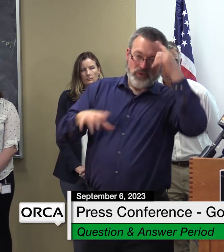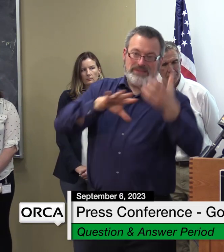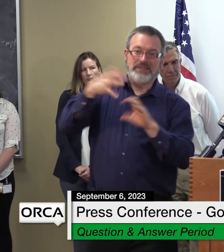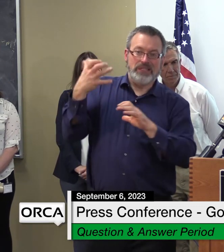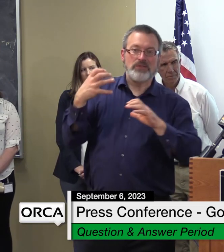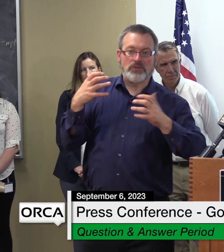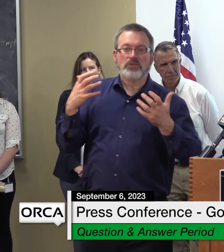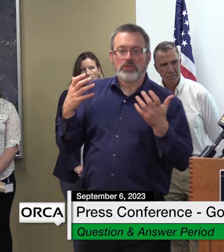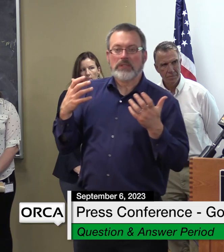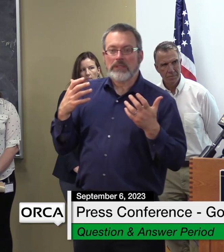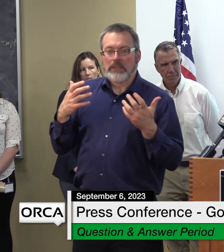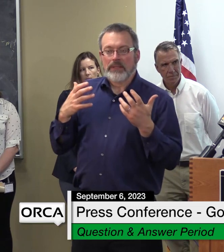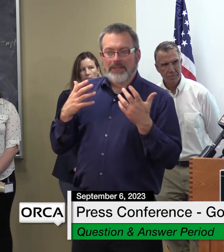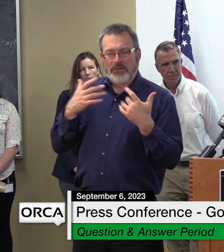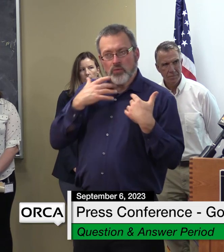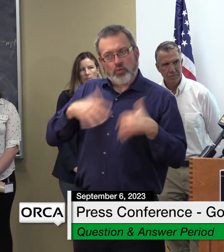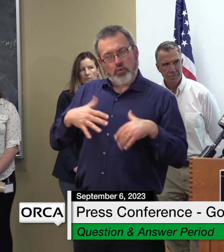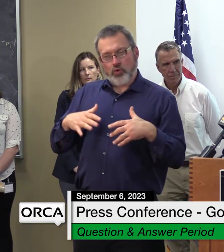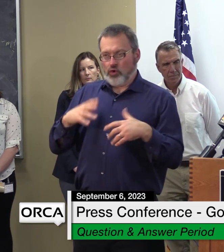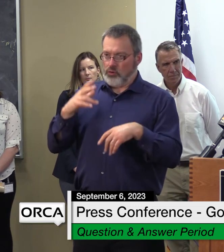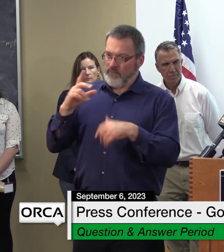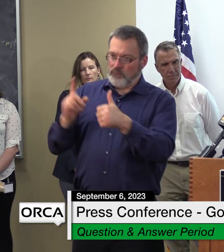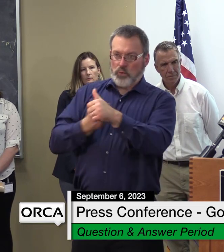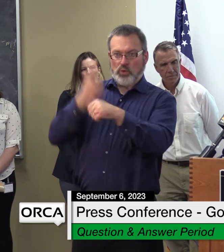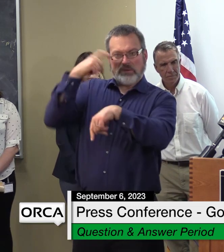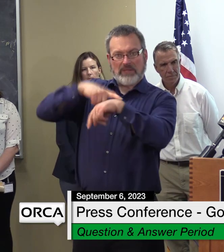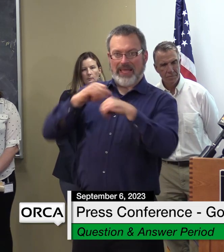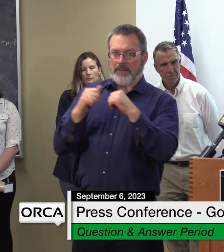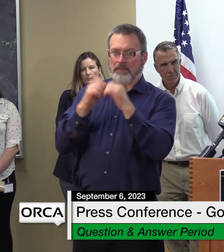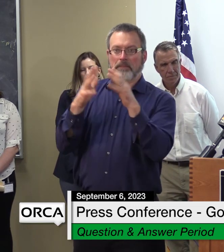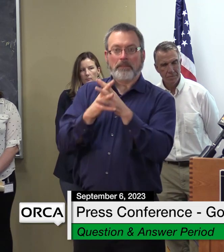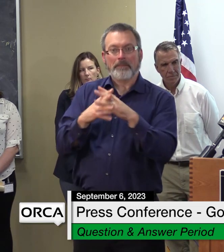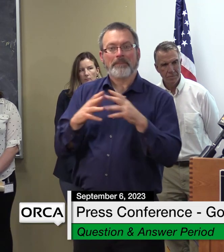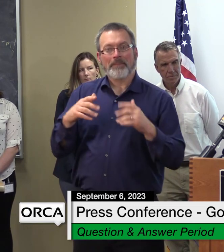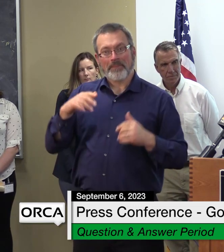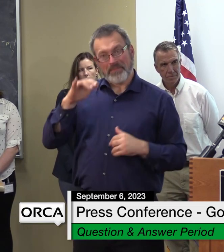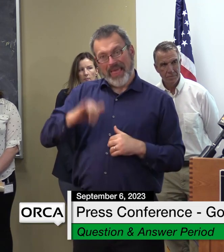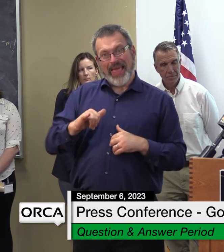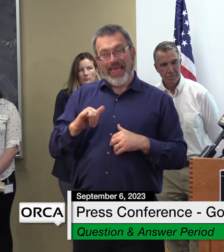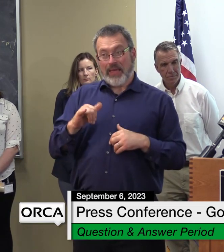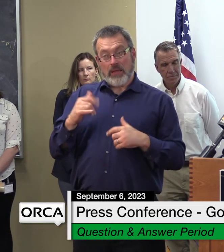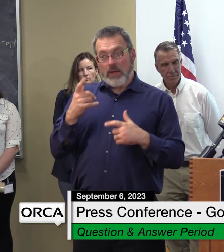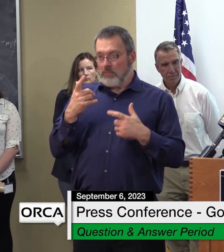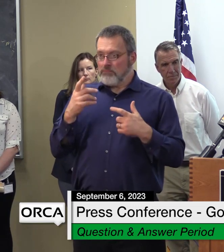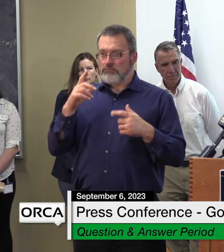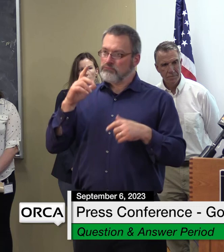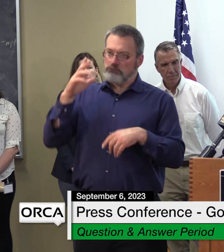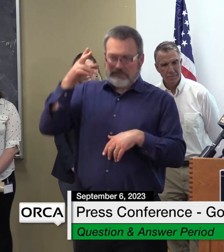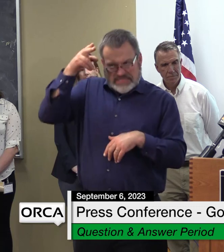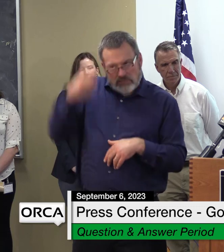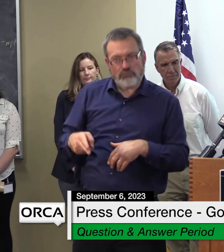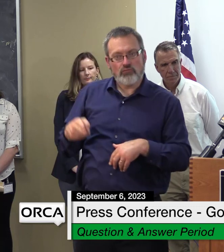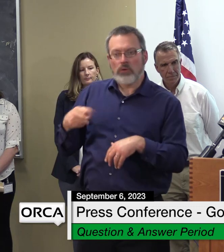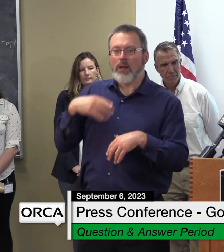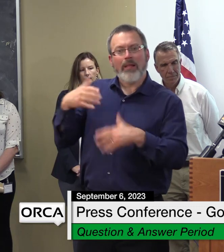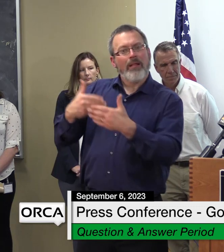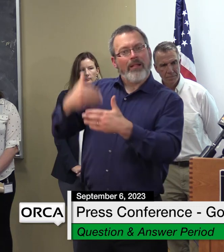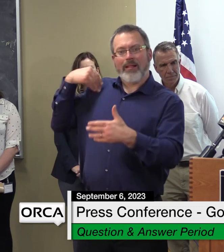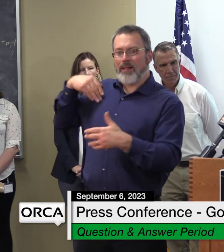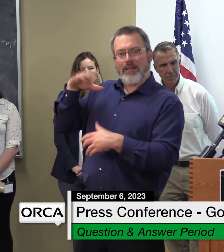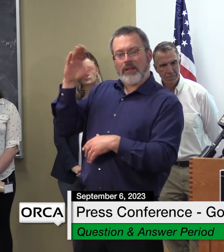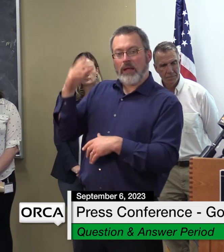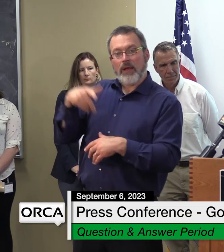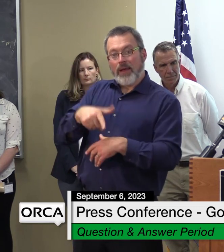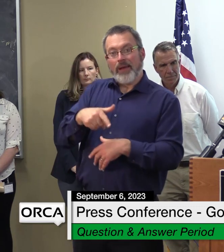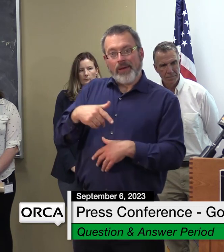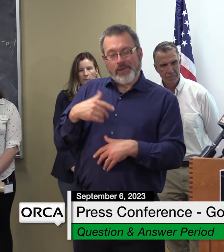we did not have a pre-existing disaster unemployment system that met the federal requirements. So we had to build